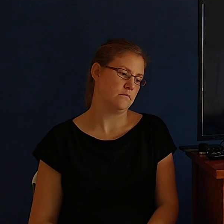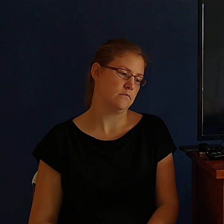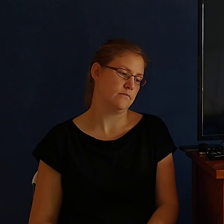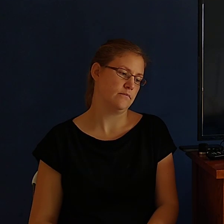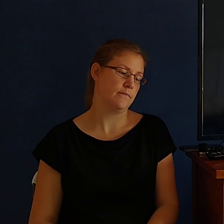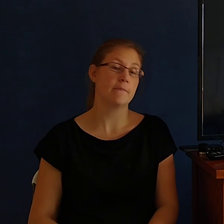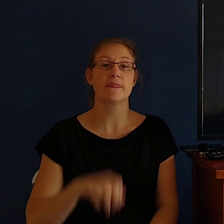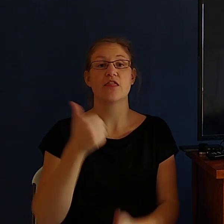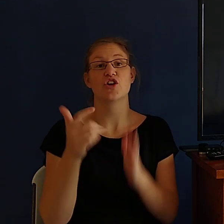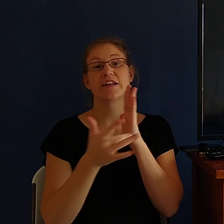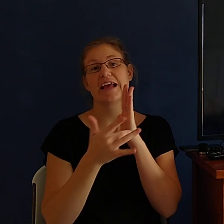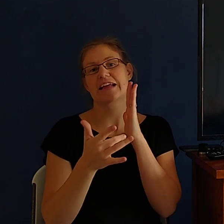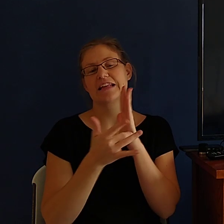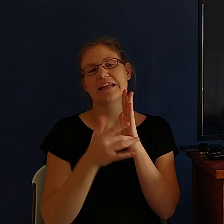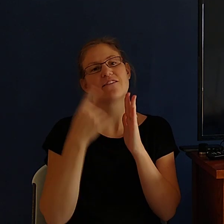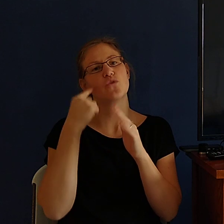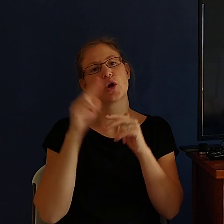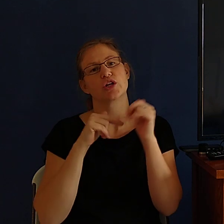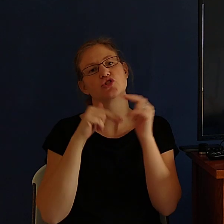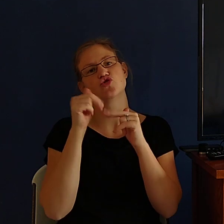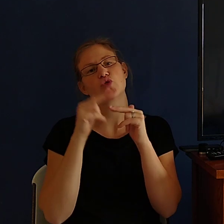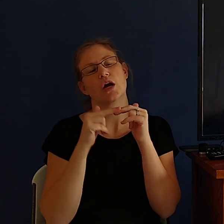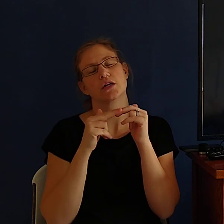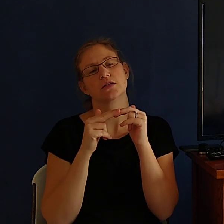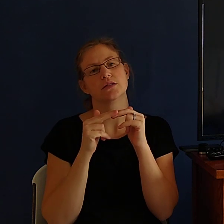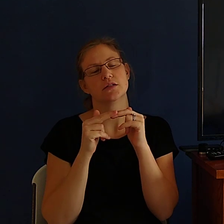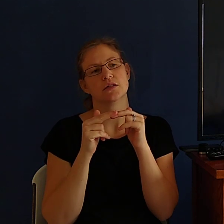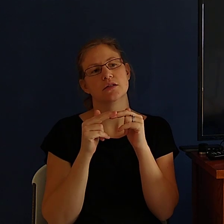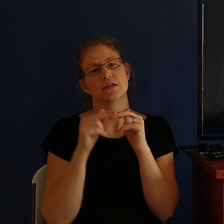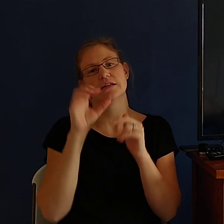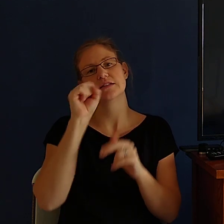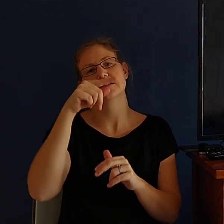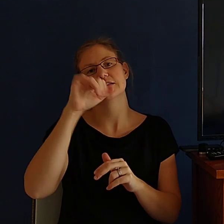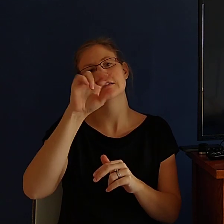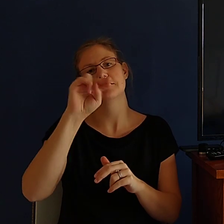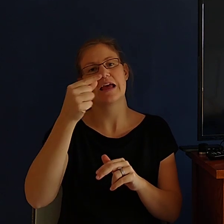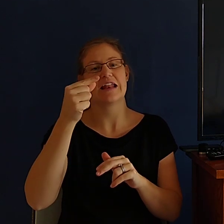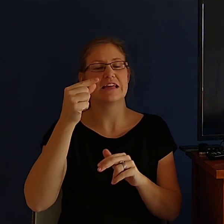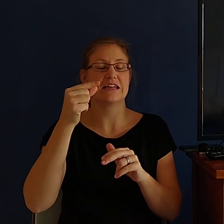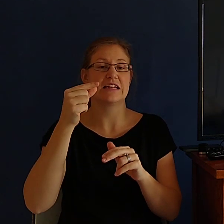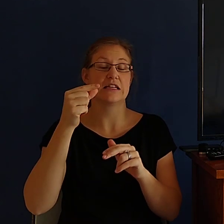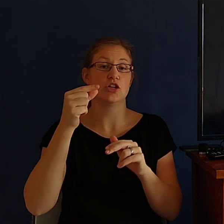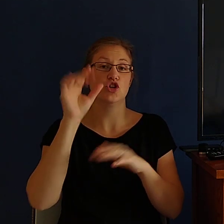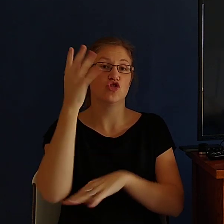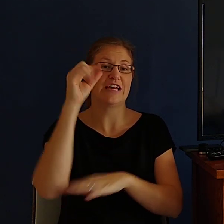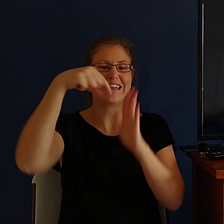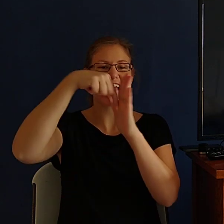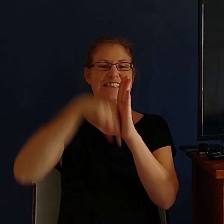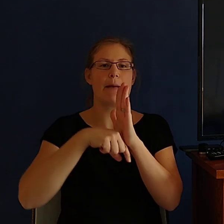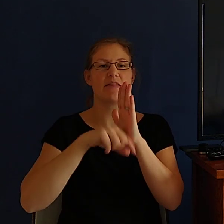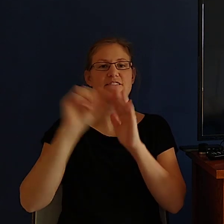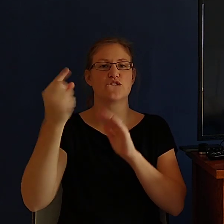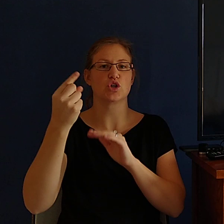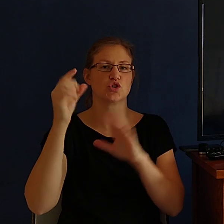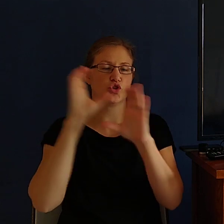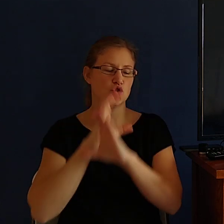Another technique to construct a spanning tree is depth first search. So using depth first search to